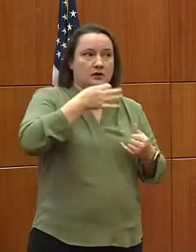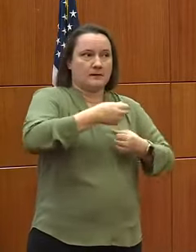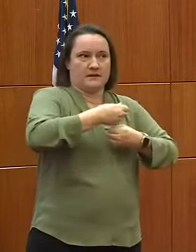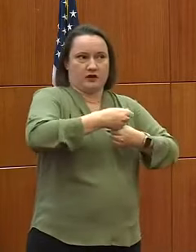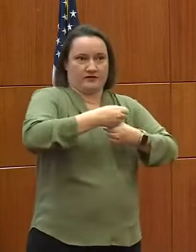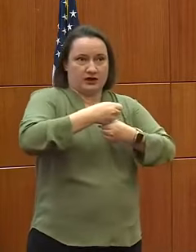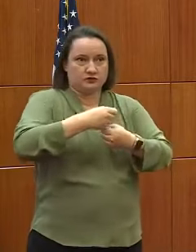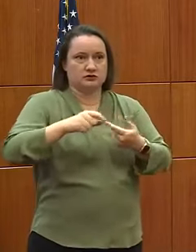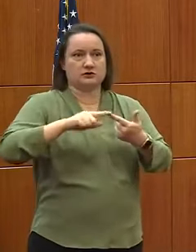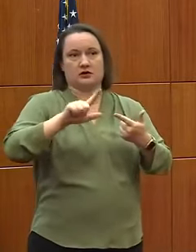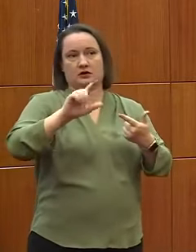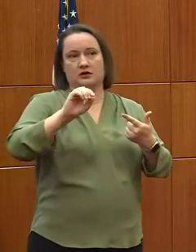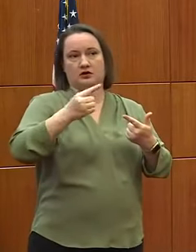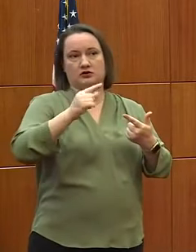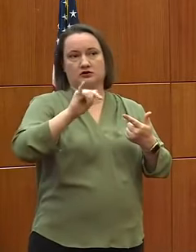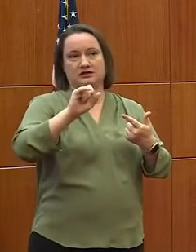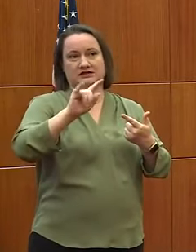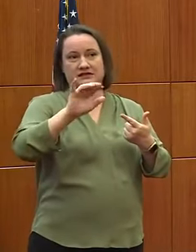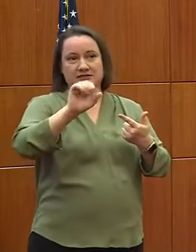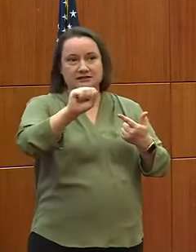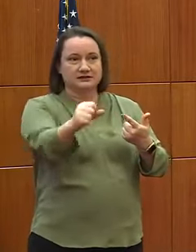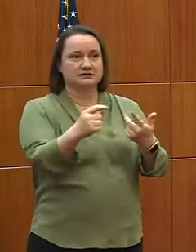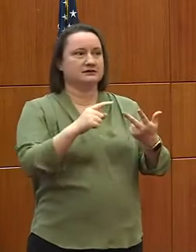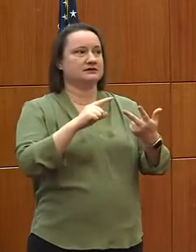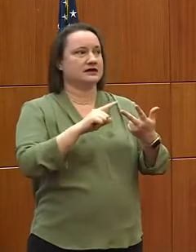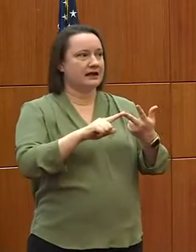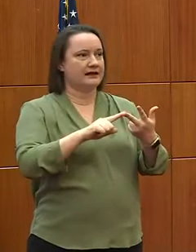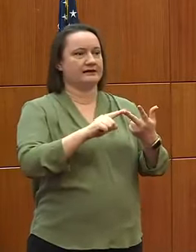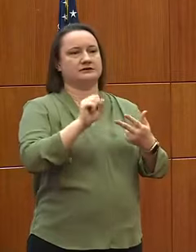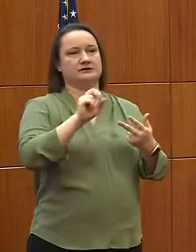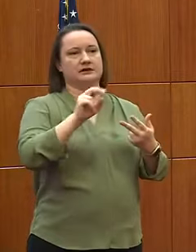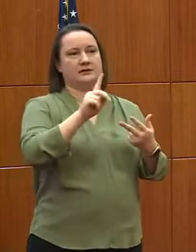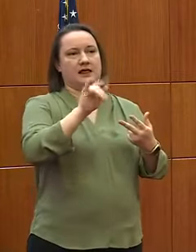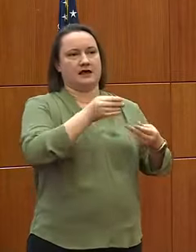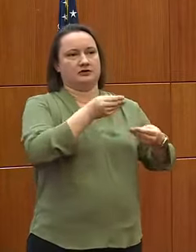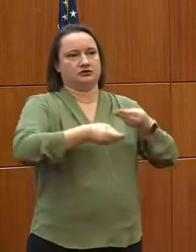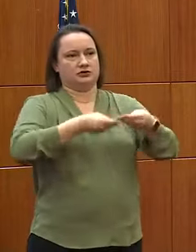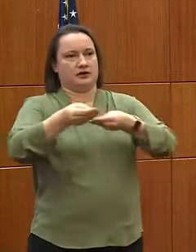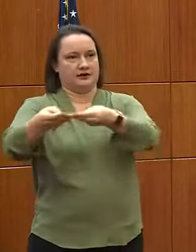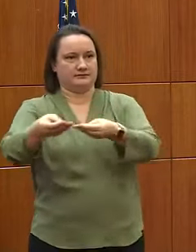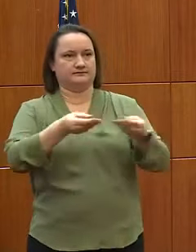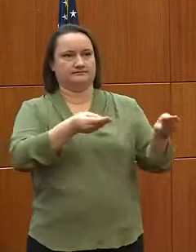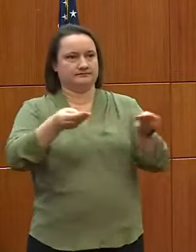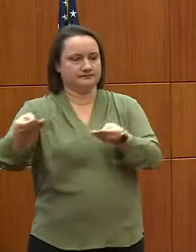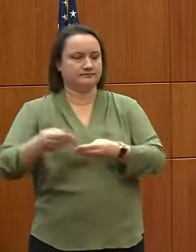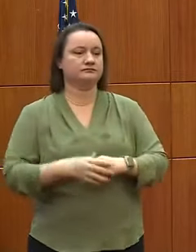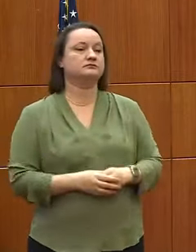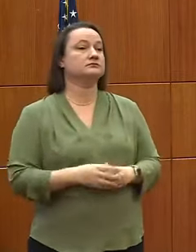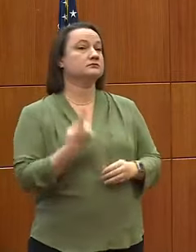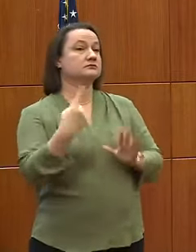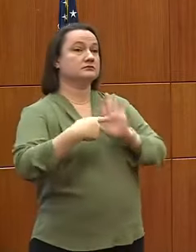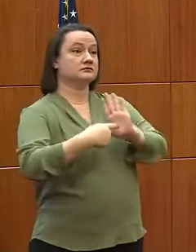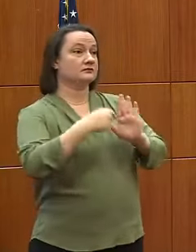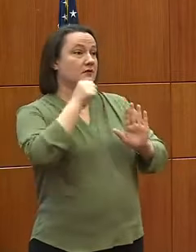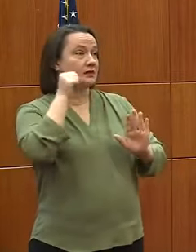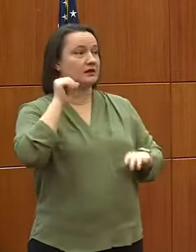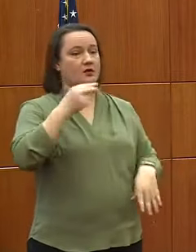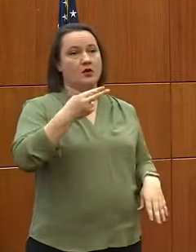manufacturing, logistics, and in the supply chain. As an example, yesterday, Home